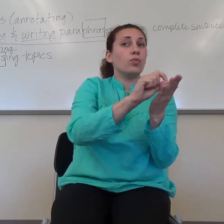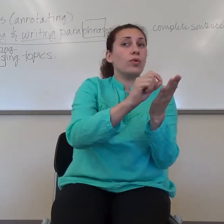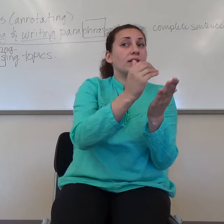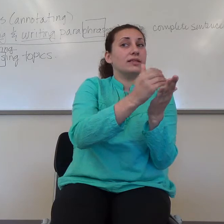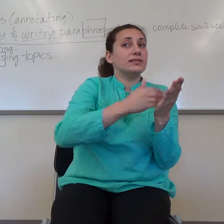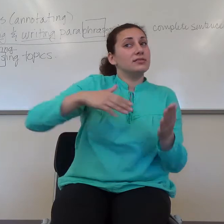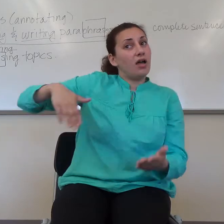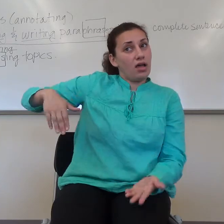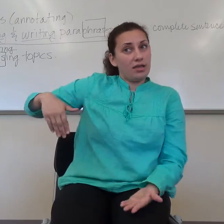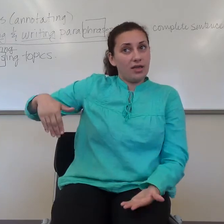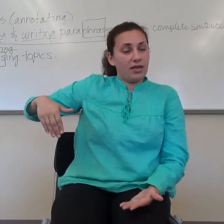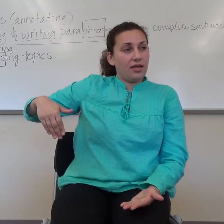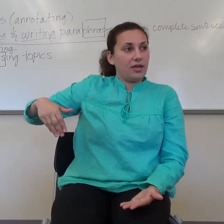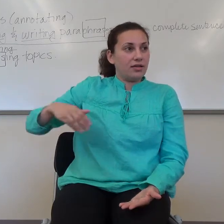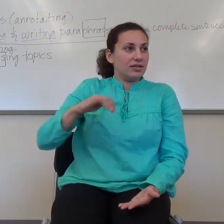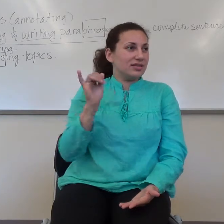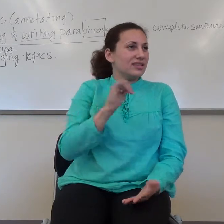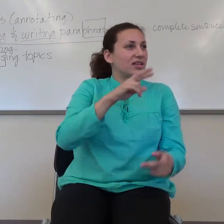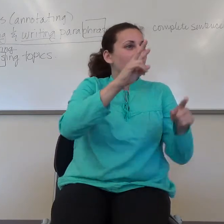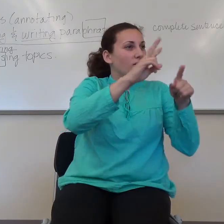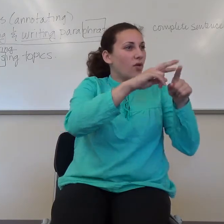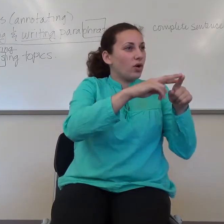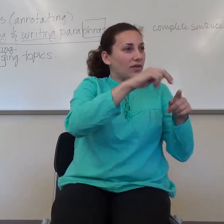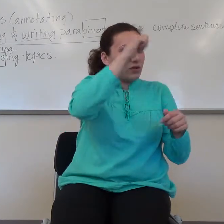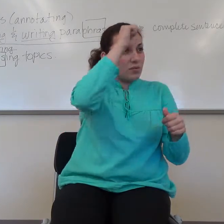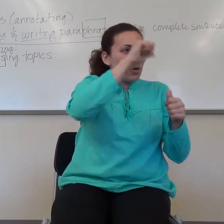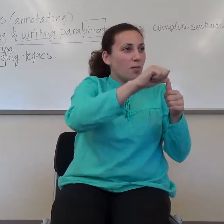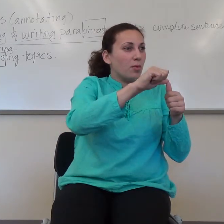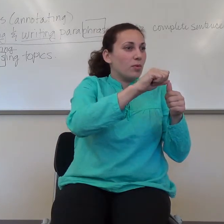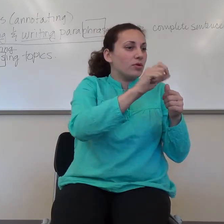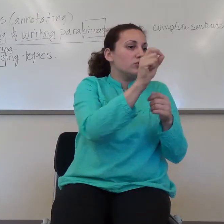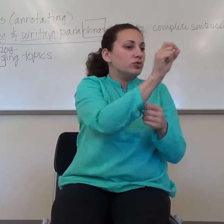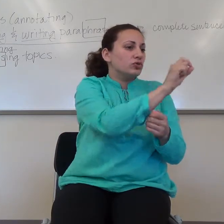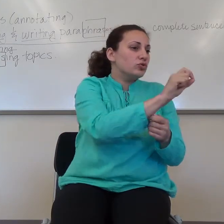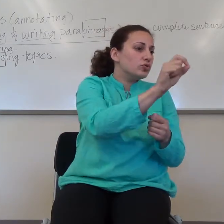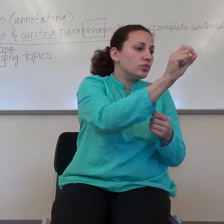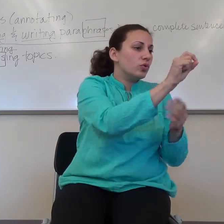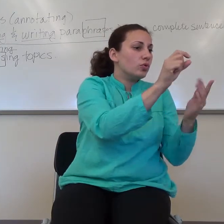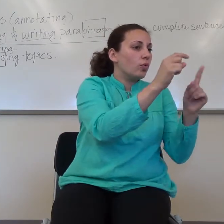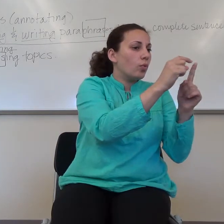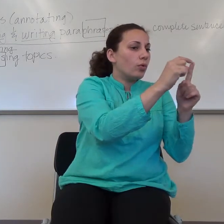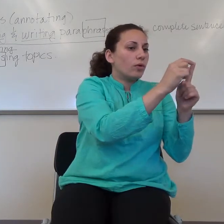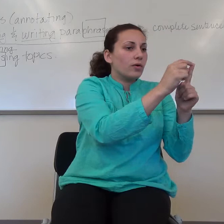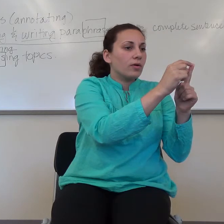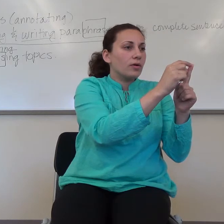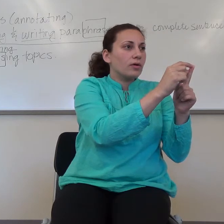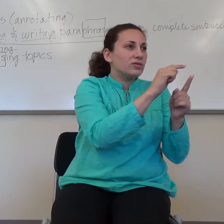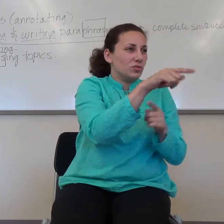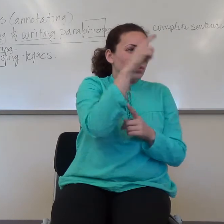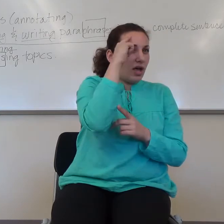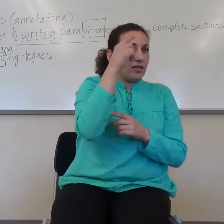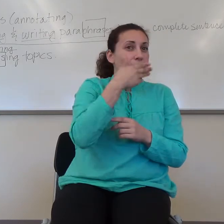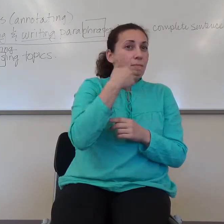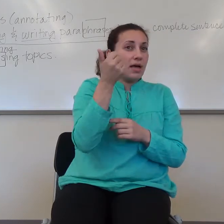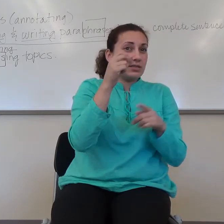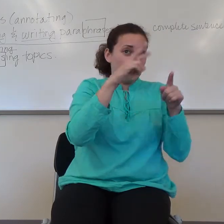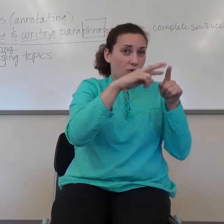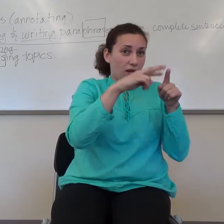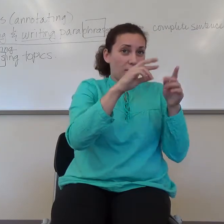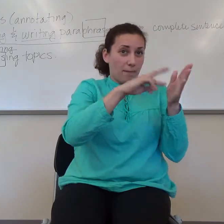the vocabulary. Remember, she had some of those you circled what was the best vocabulary meaning. And some of